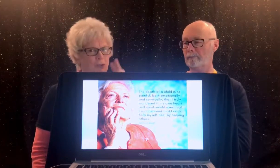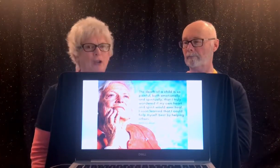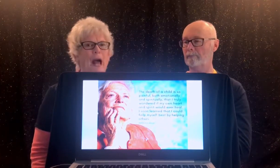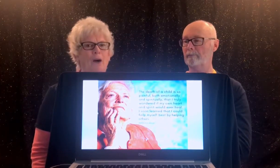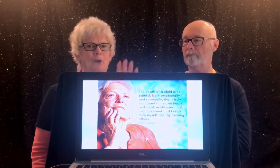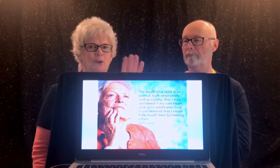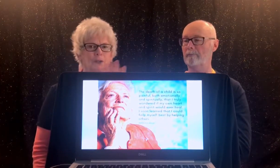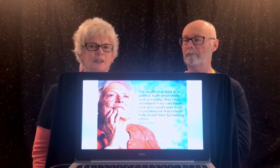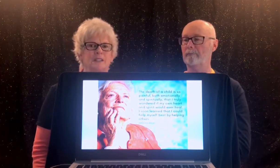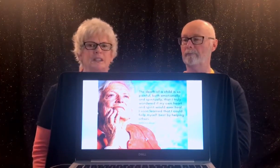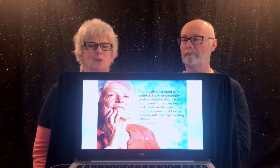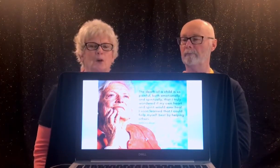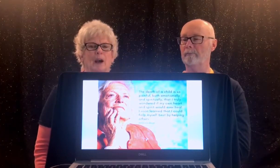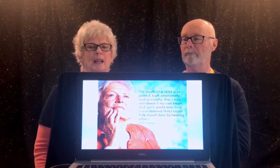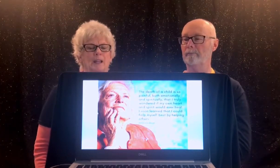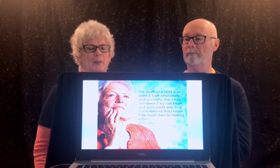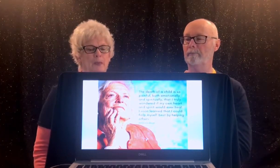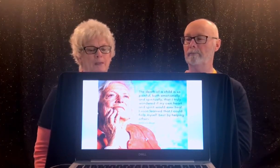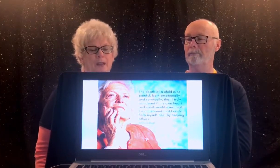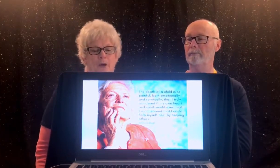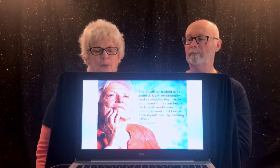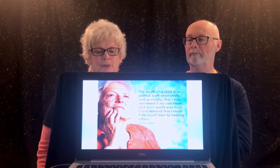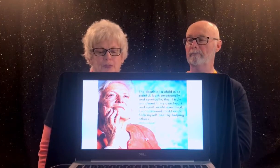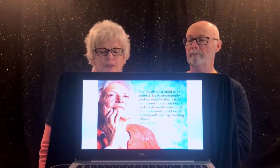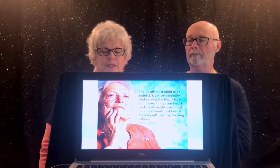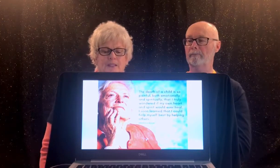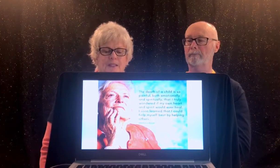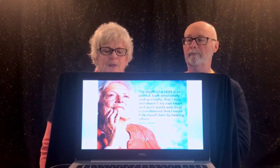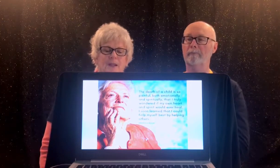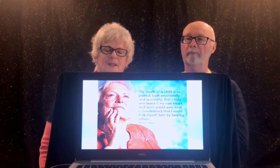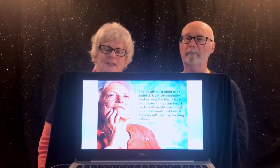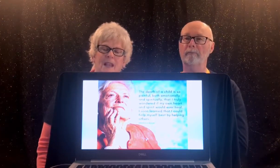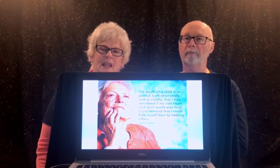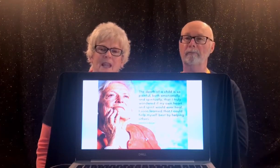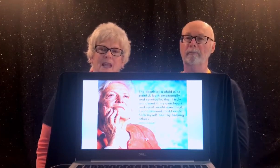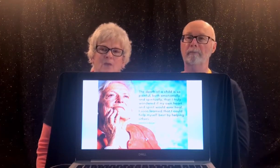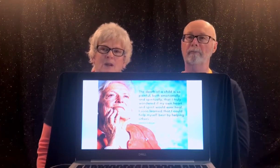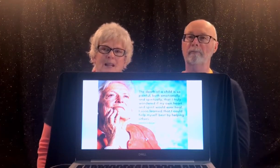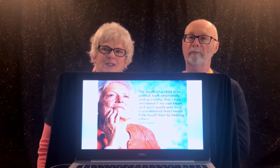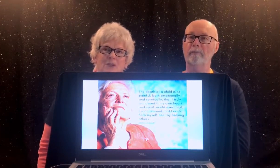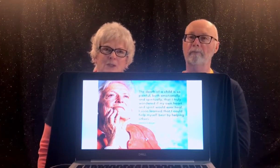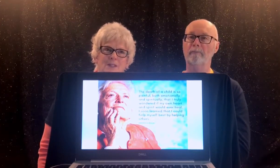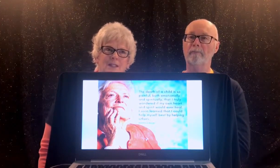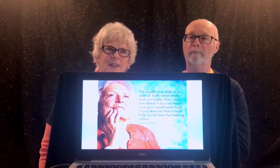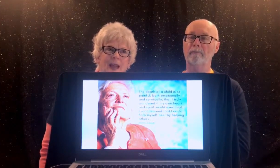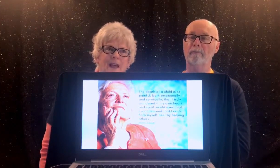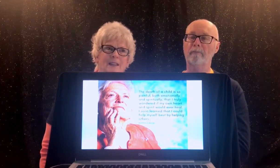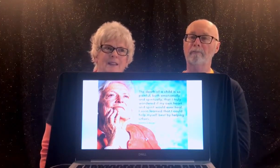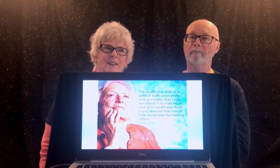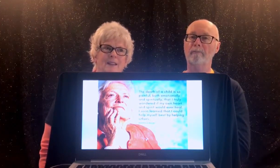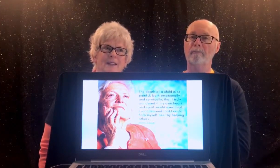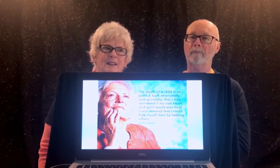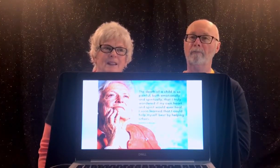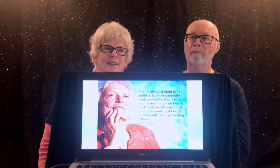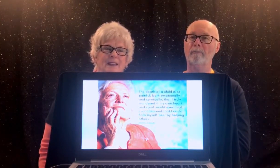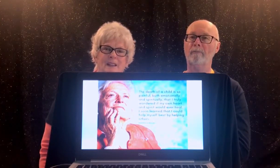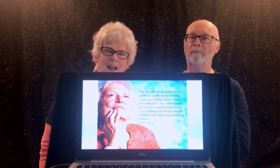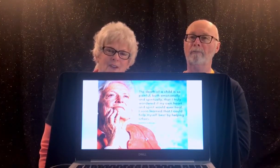look outward to see where I could be of help or service to someone else. And when I did that in honor